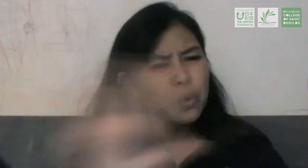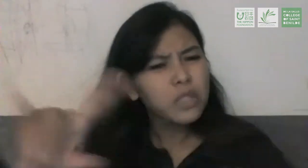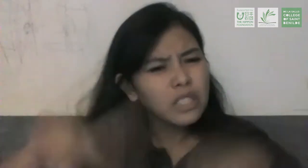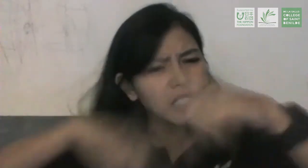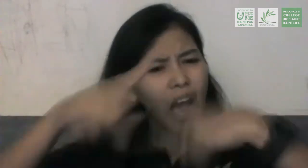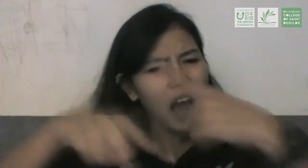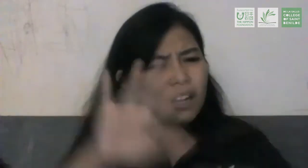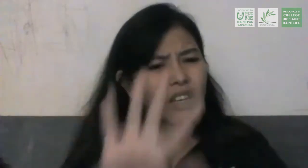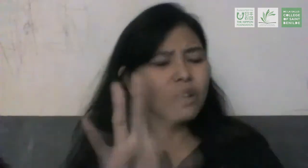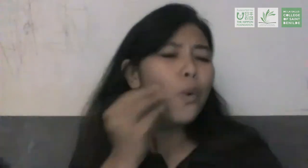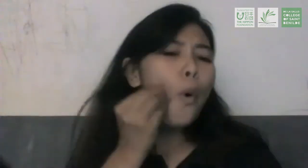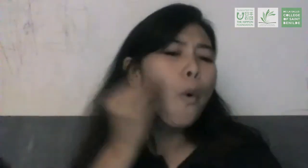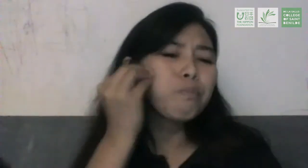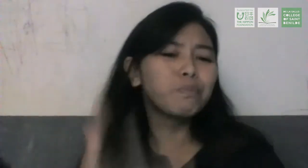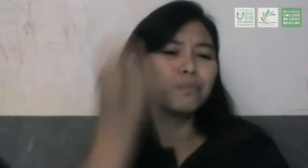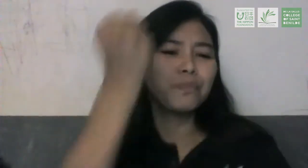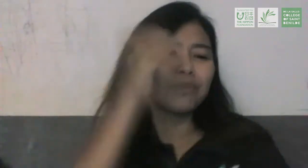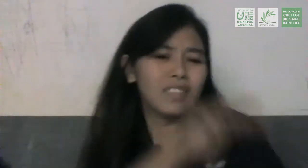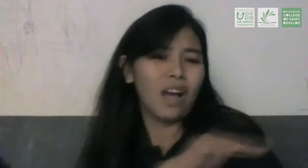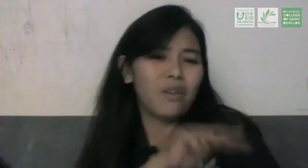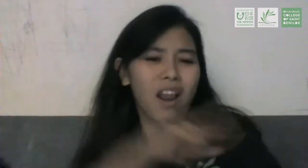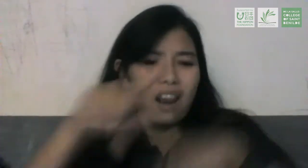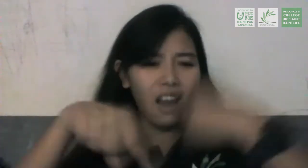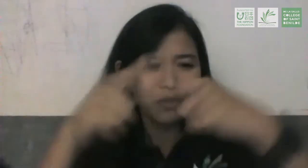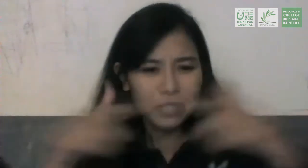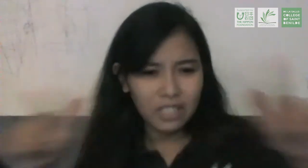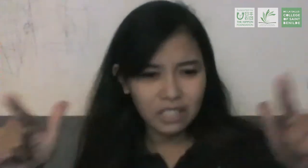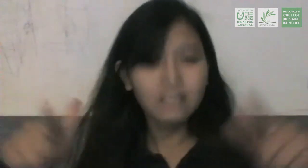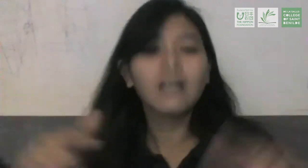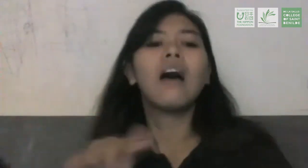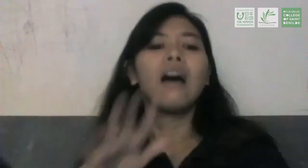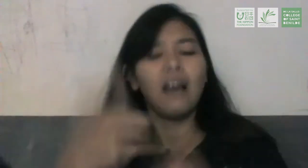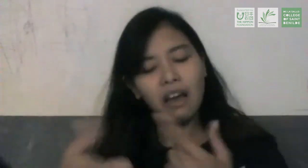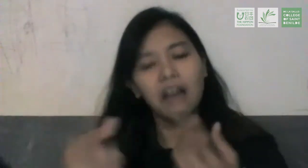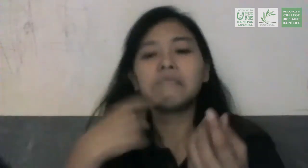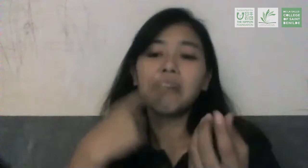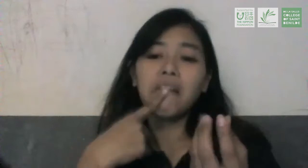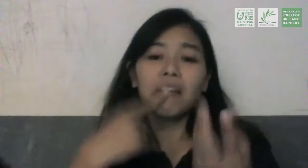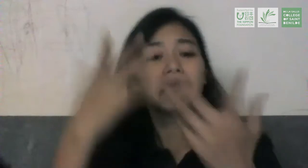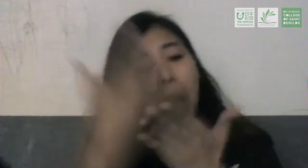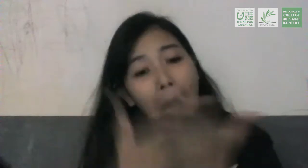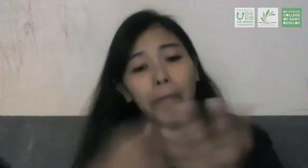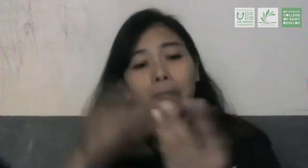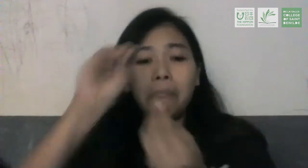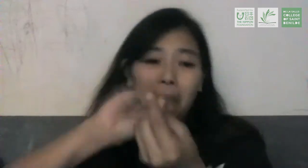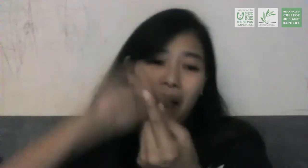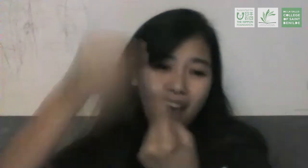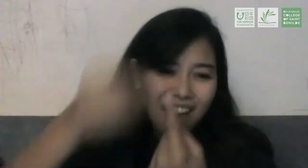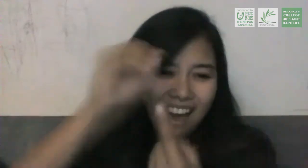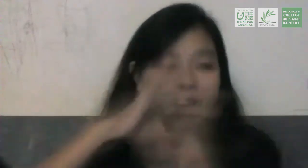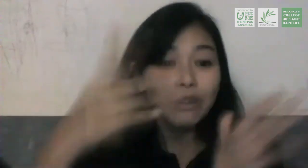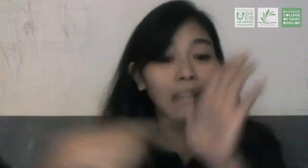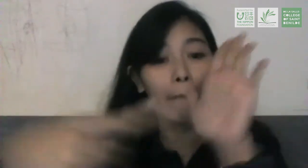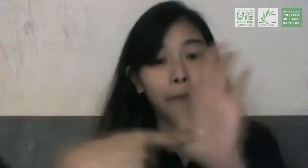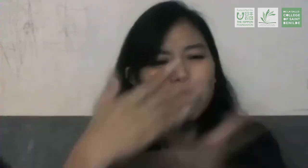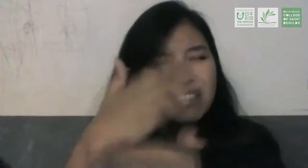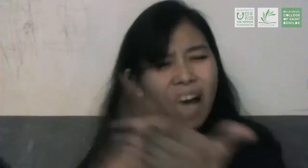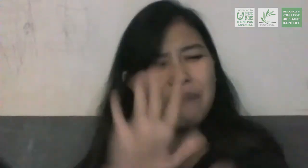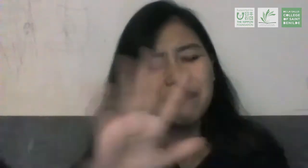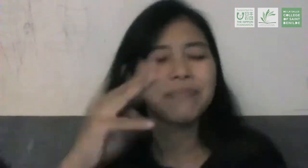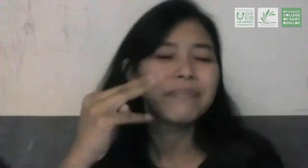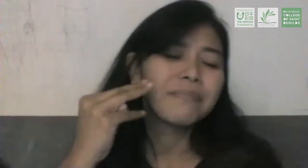did. I showed them a picture. I showed them what they thought, because they have various signs, home signs,